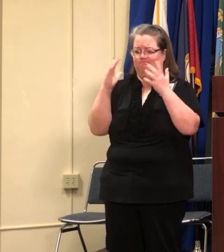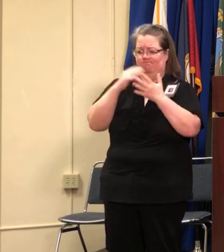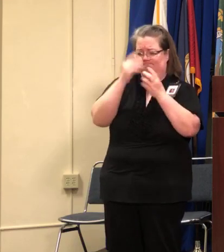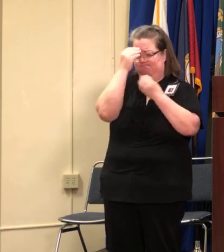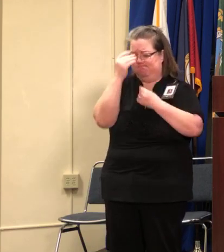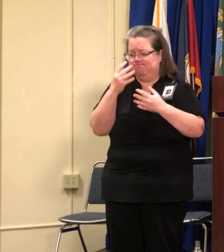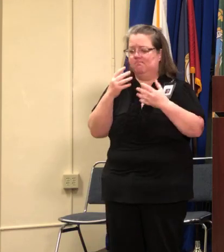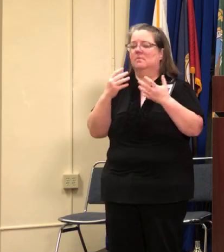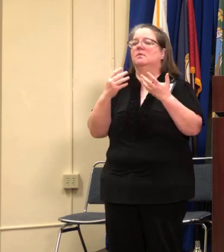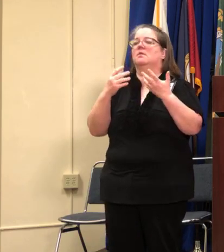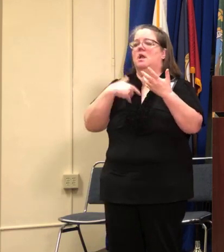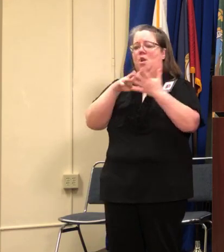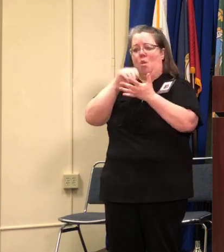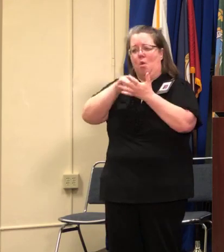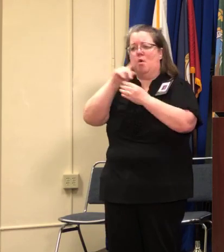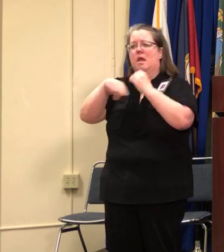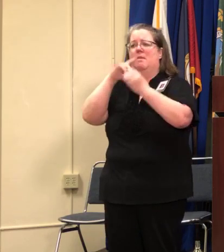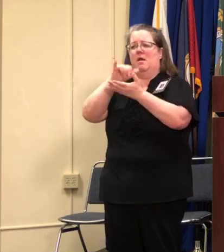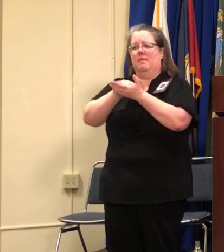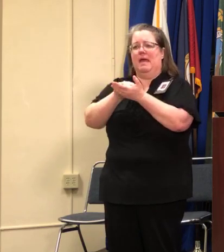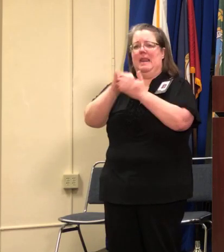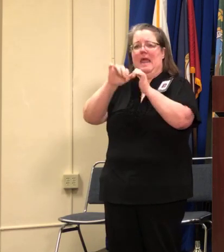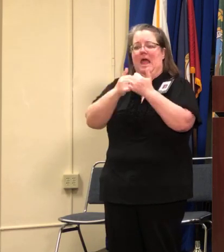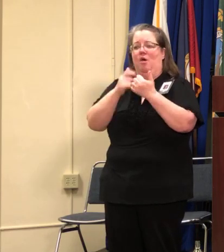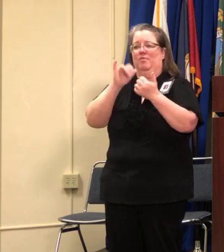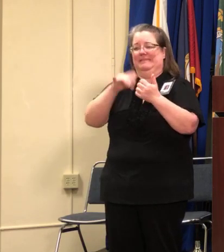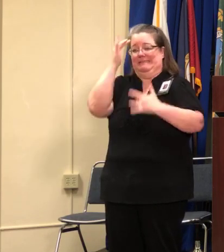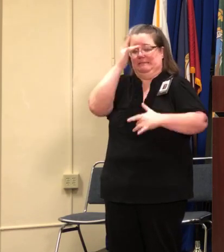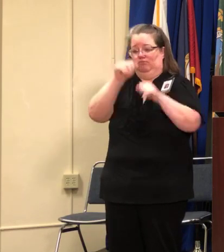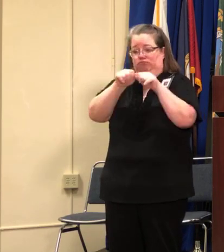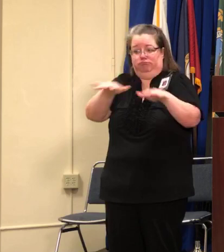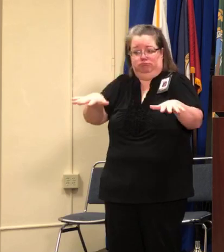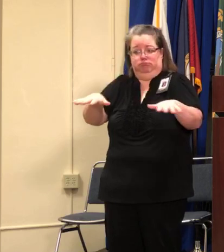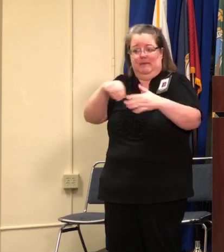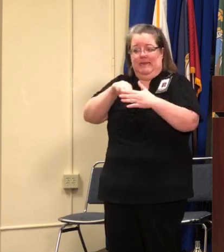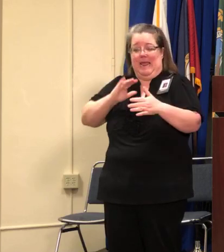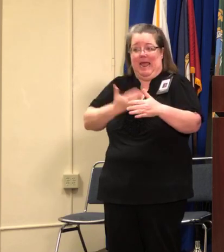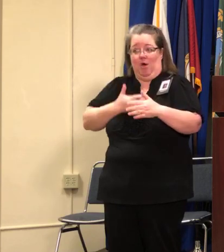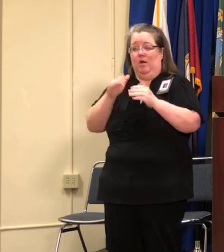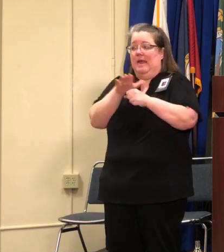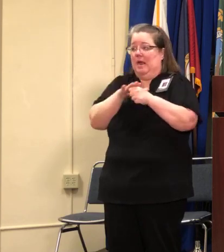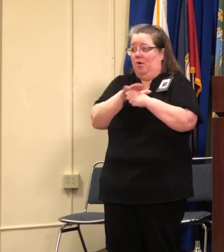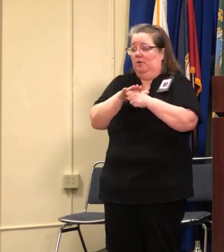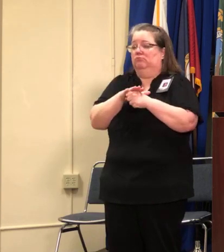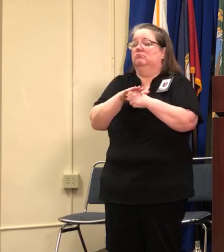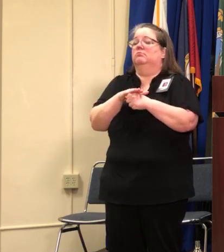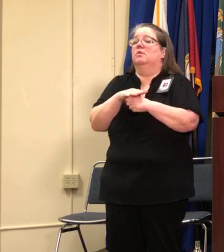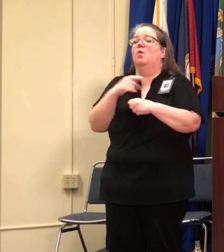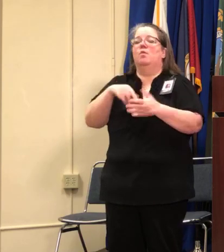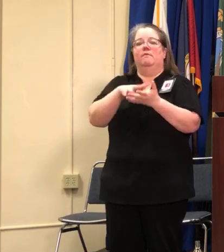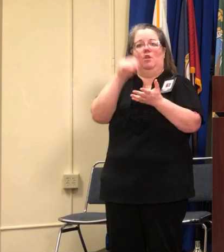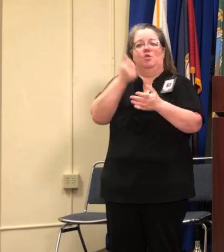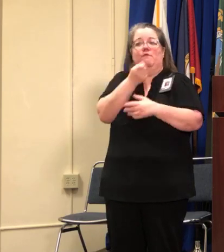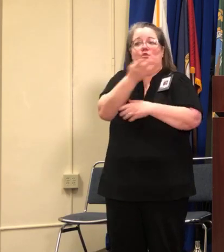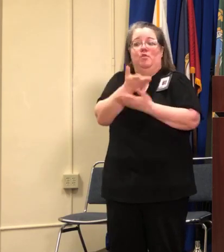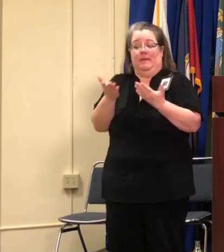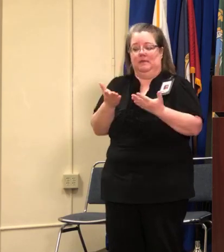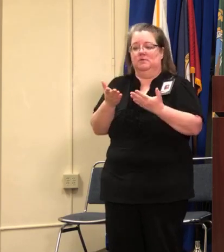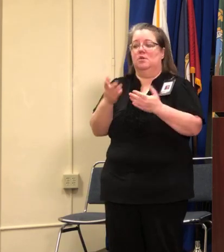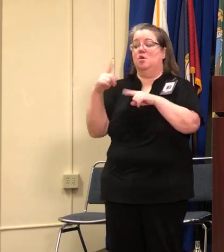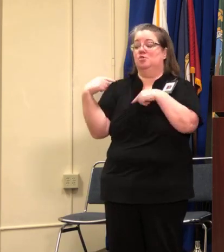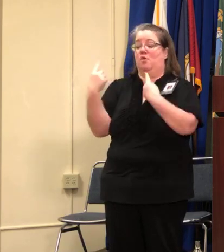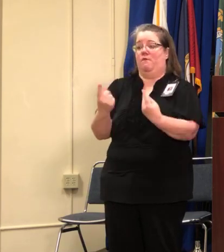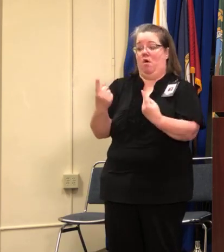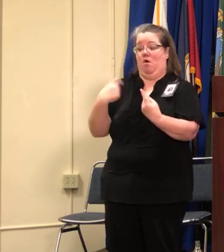some things about the way this epidemic looks like in the Shelby County area, we have learned a few things. So far,